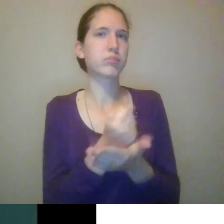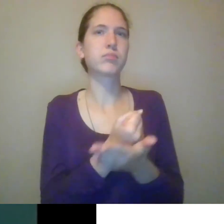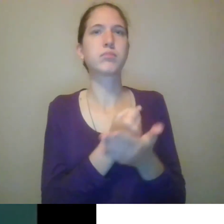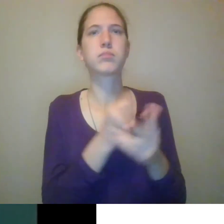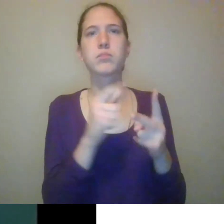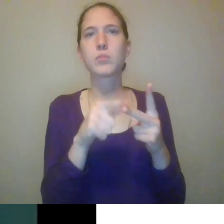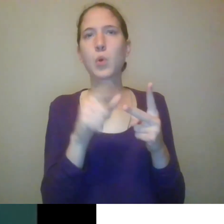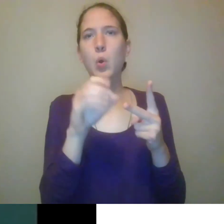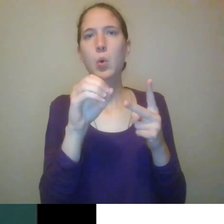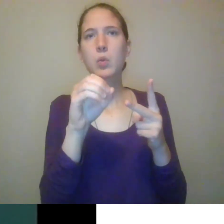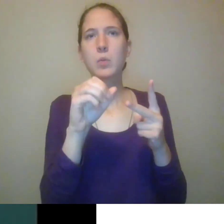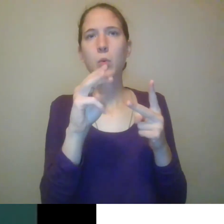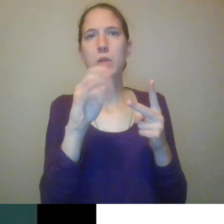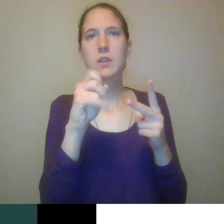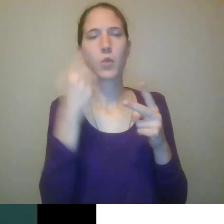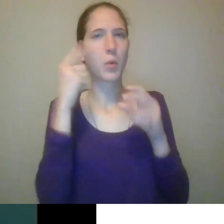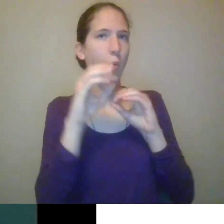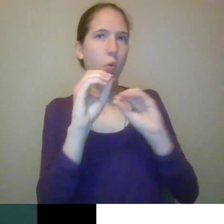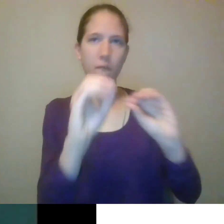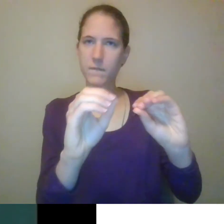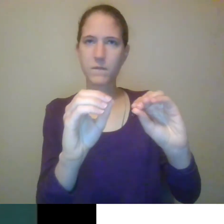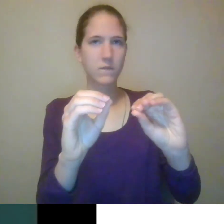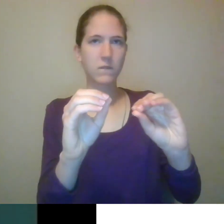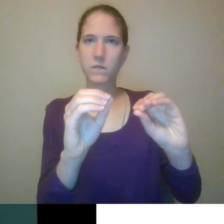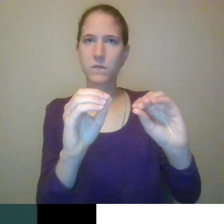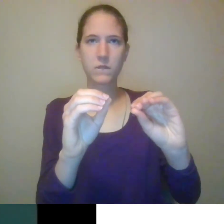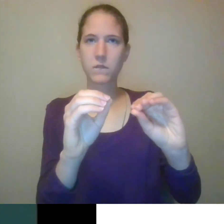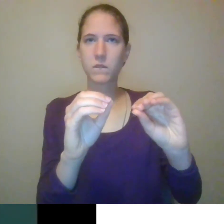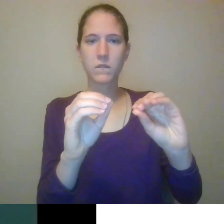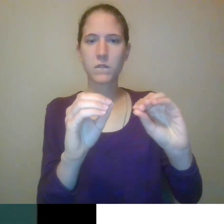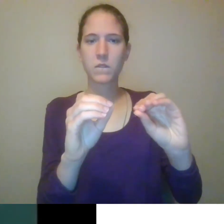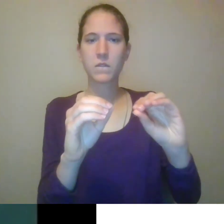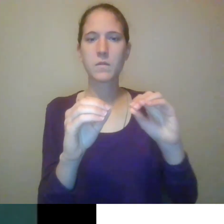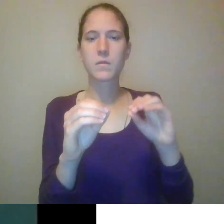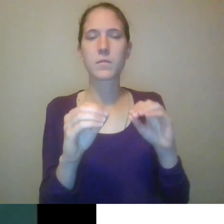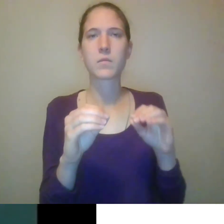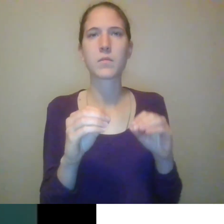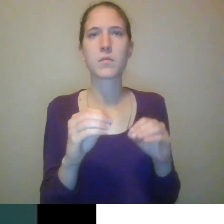Diffusion works with everything, but osmosis is different. I'm going to show you. Osmosis,